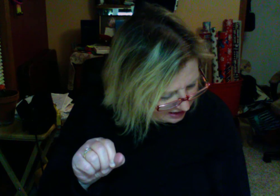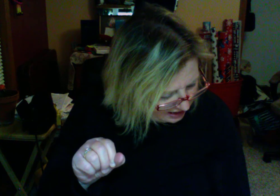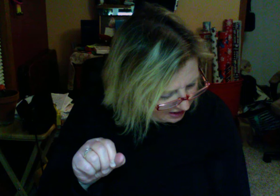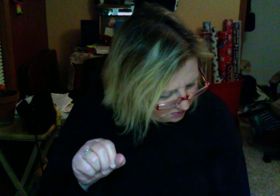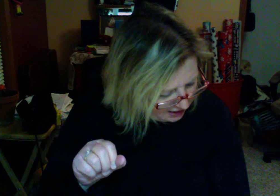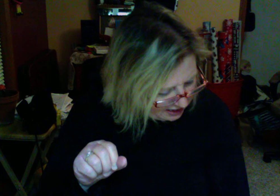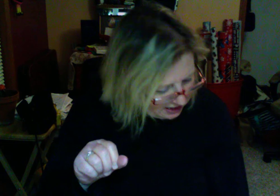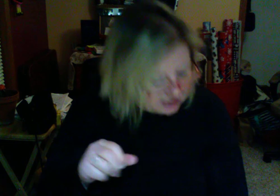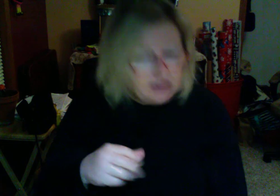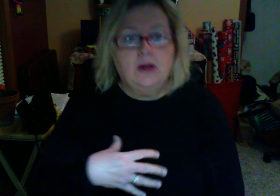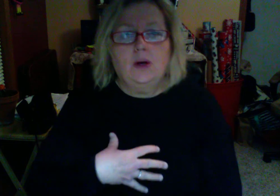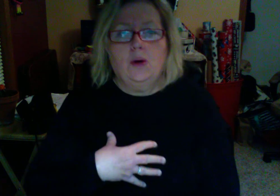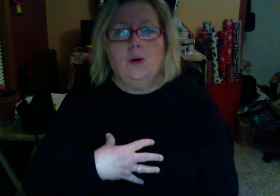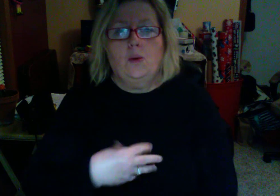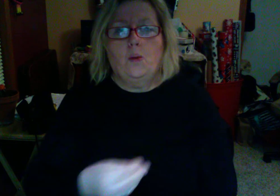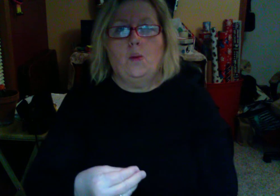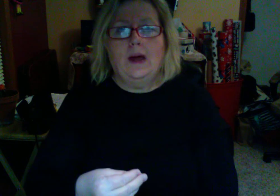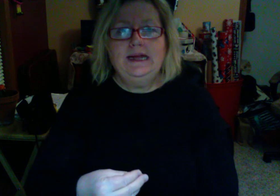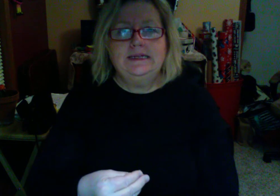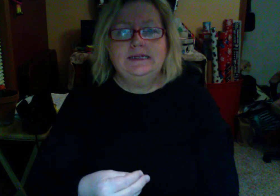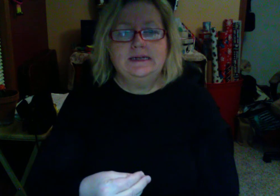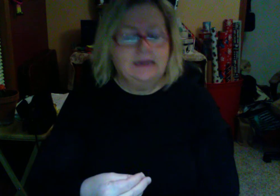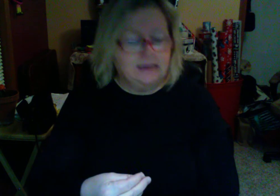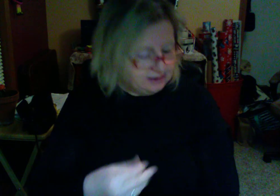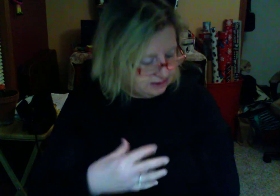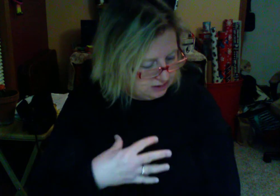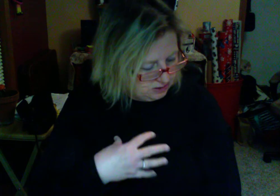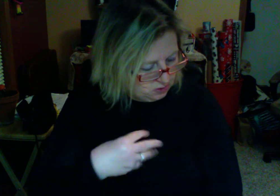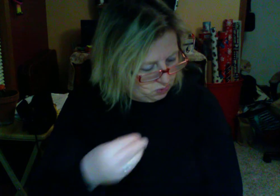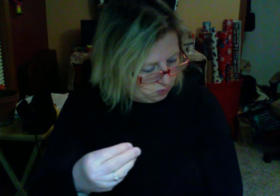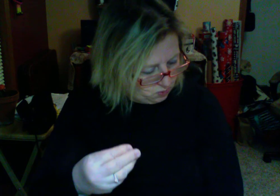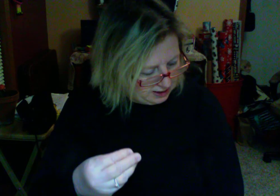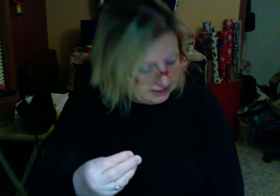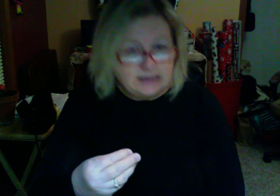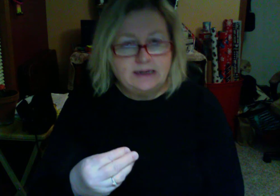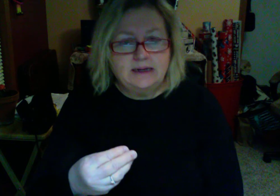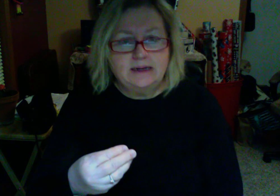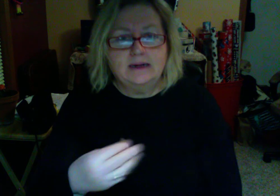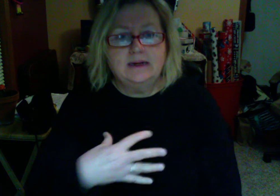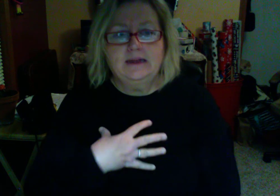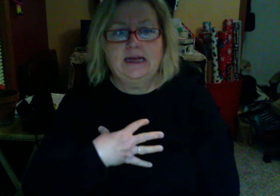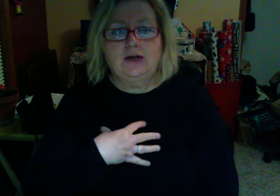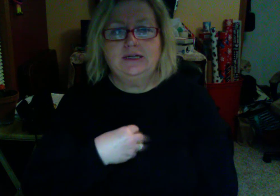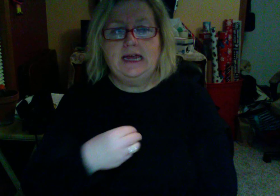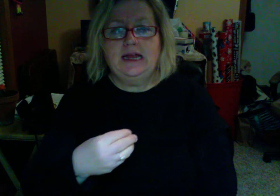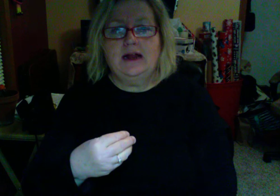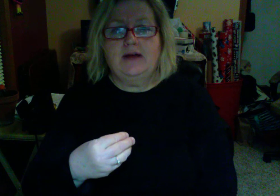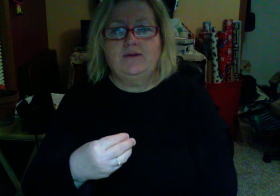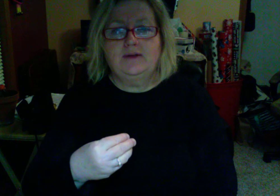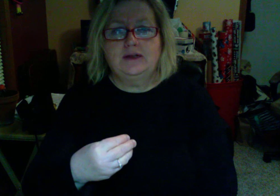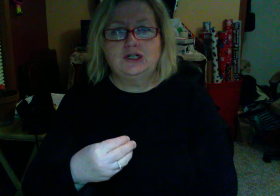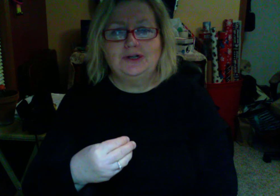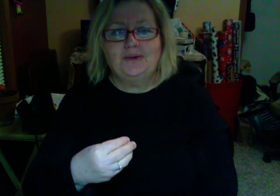and we had white, like you're taking it off of the shirt,